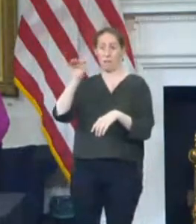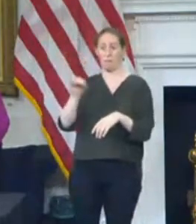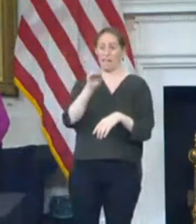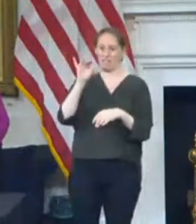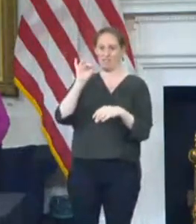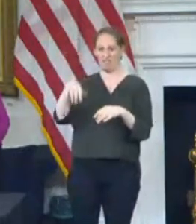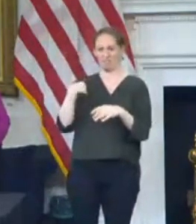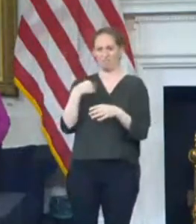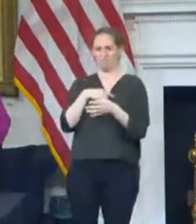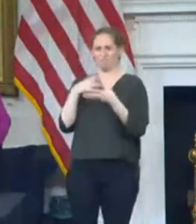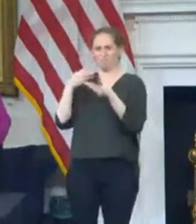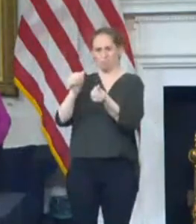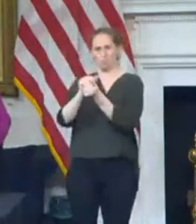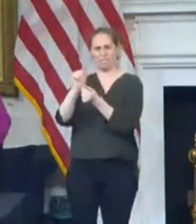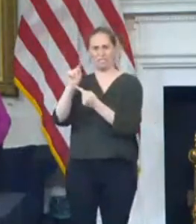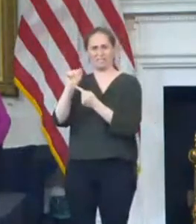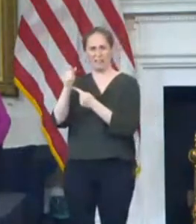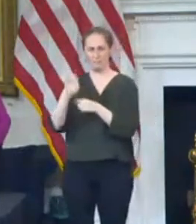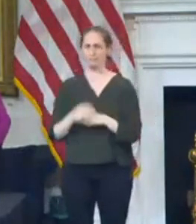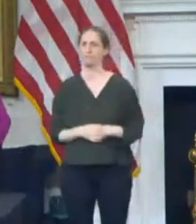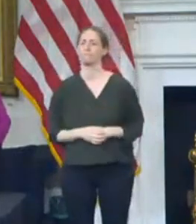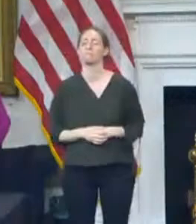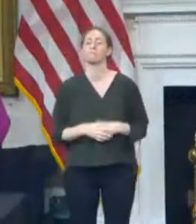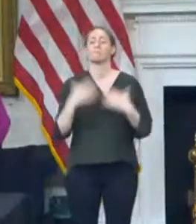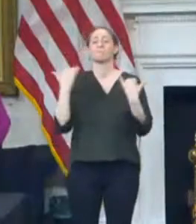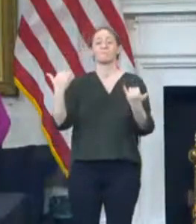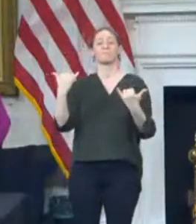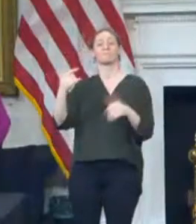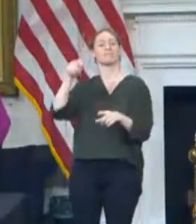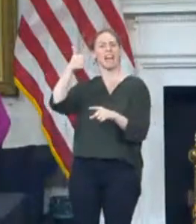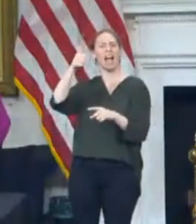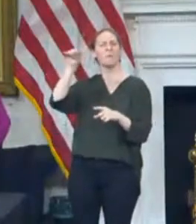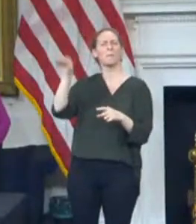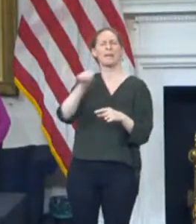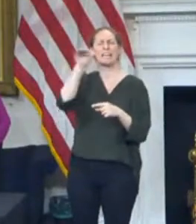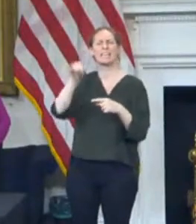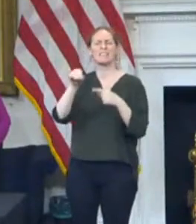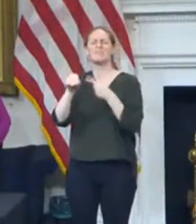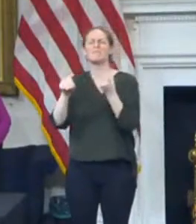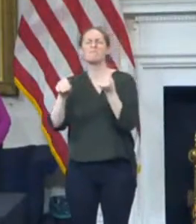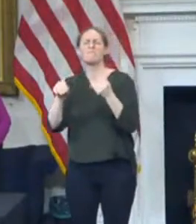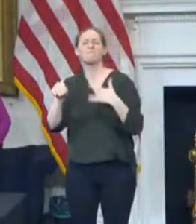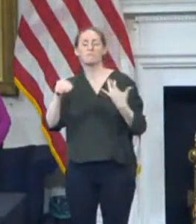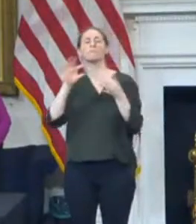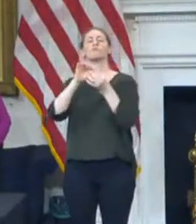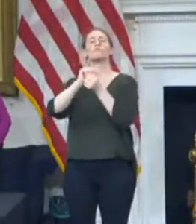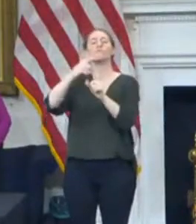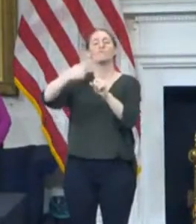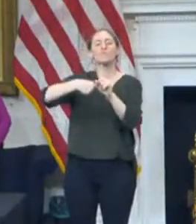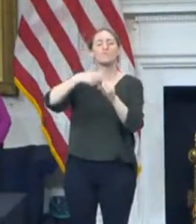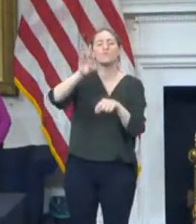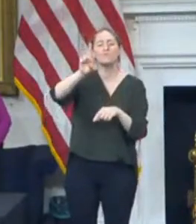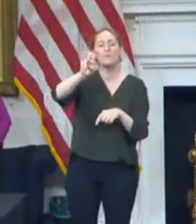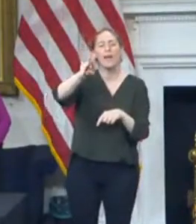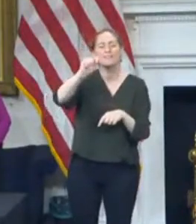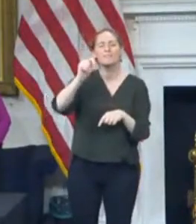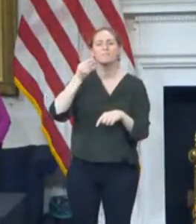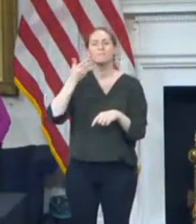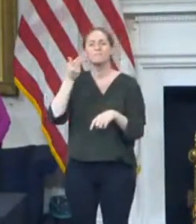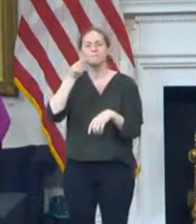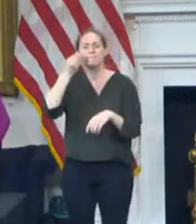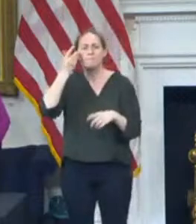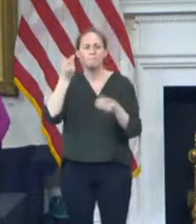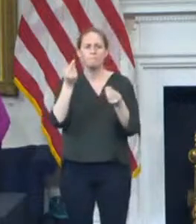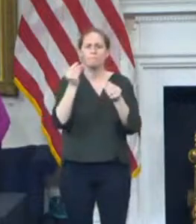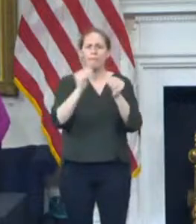dollars. Today, we are doubling our investment in the rental housing assistance program, adding another $10